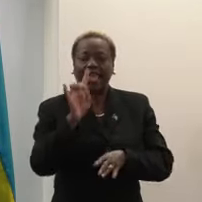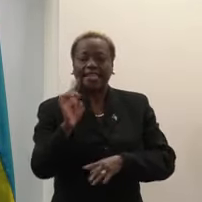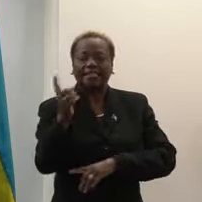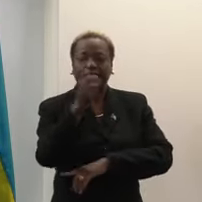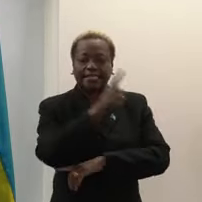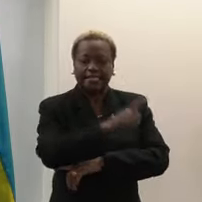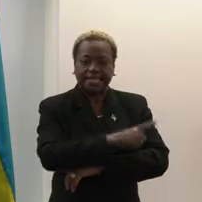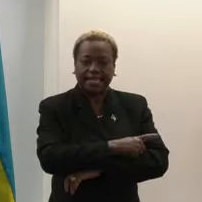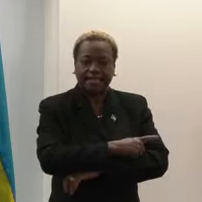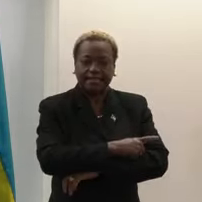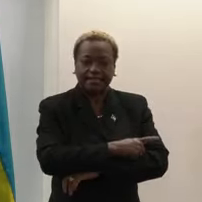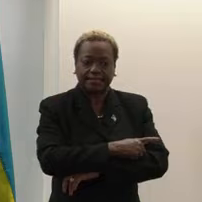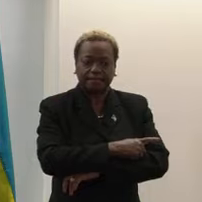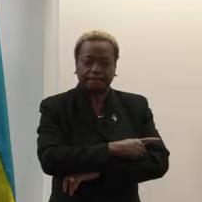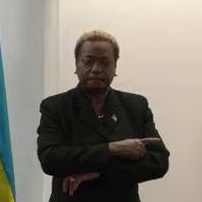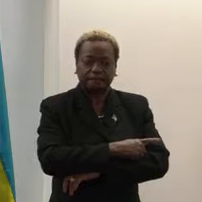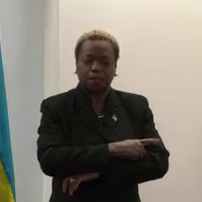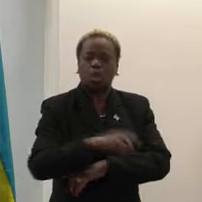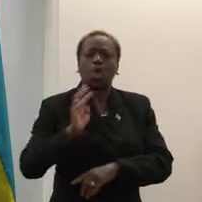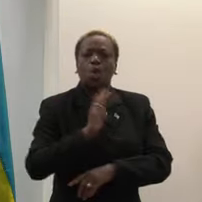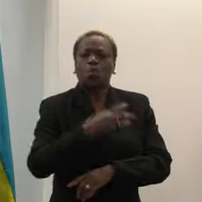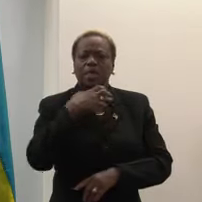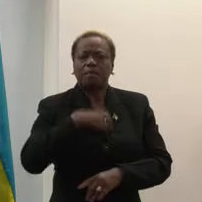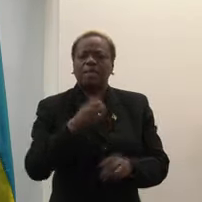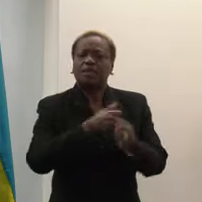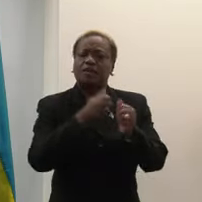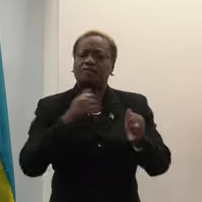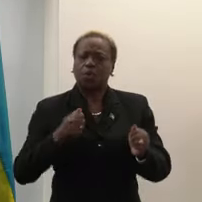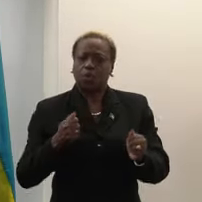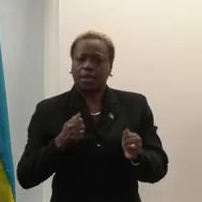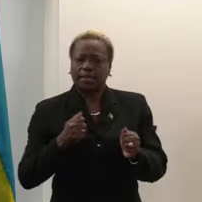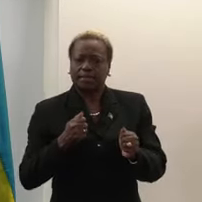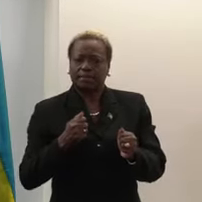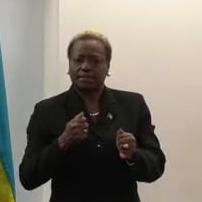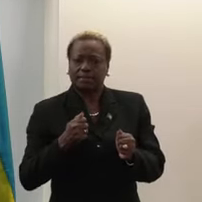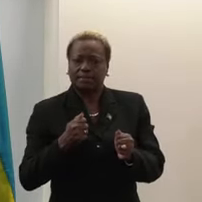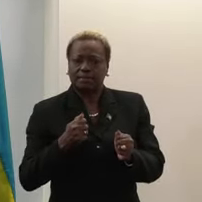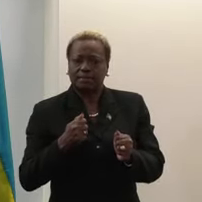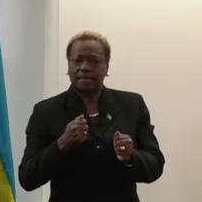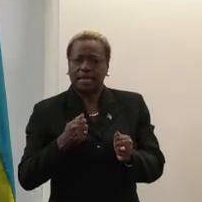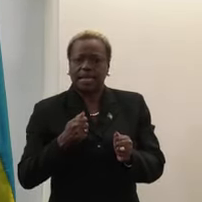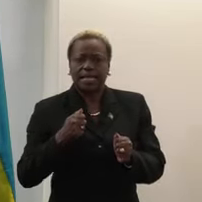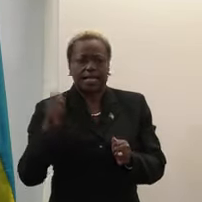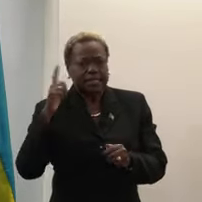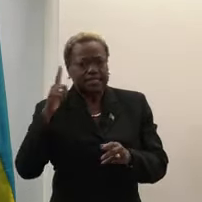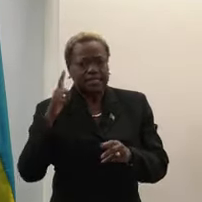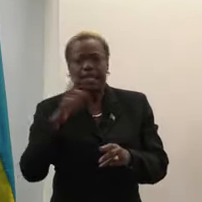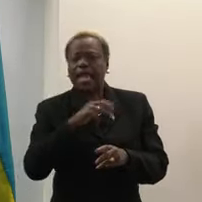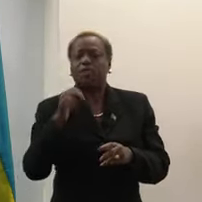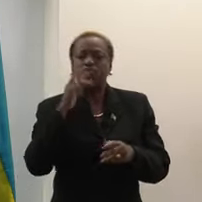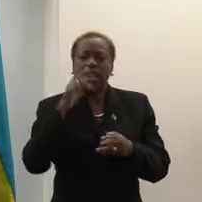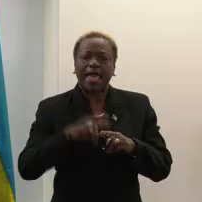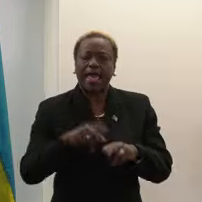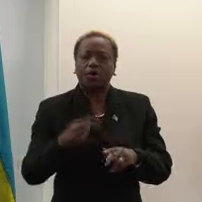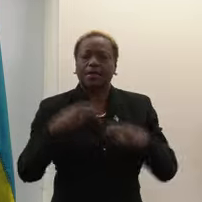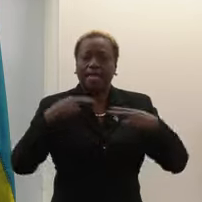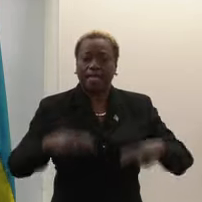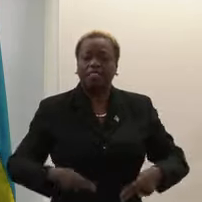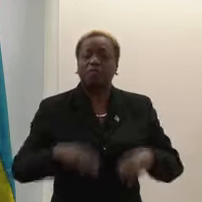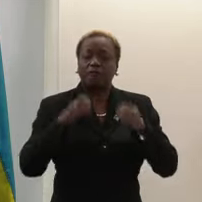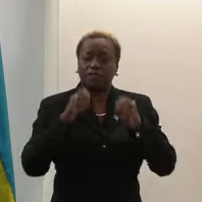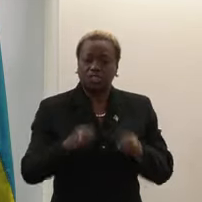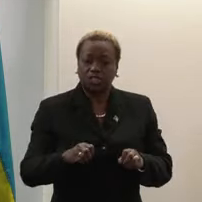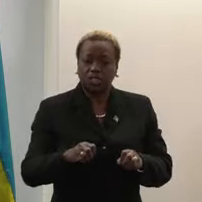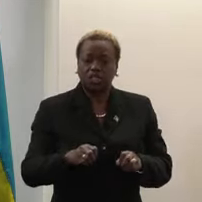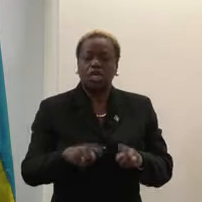days. We must avoid speculation and rely on health officials